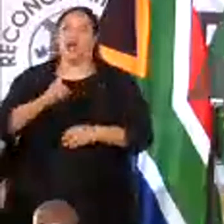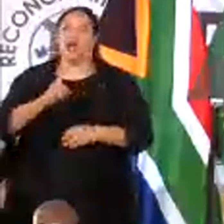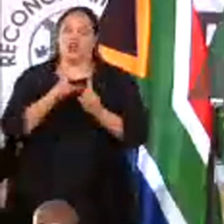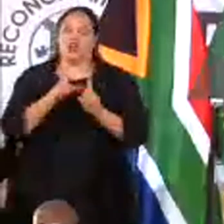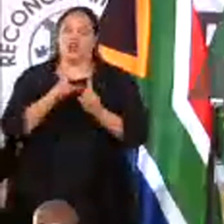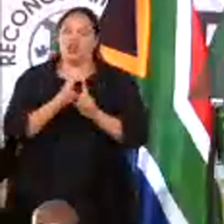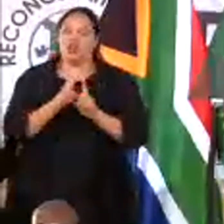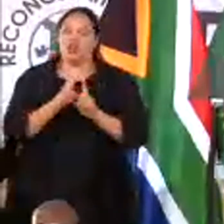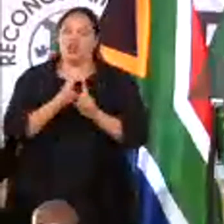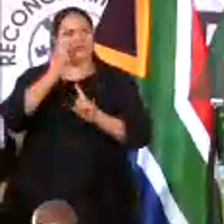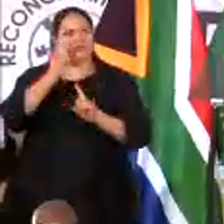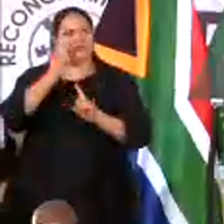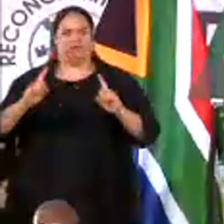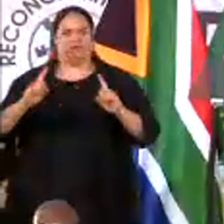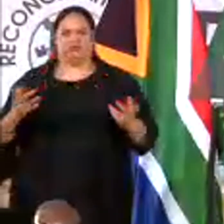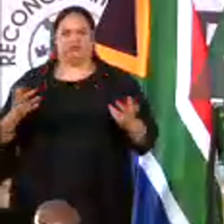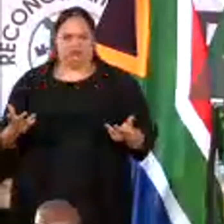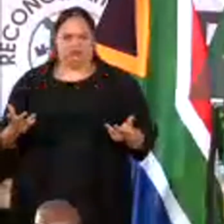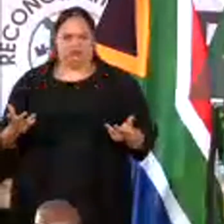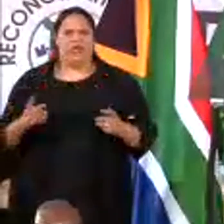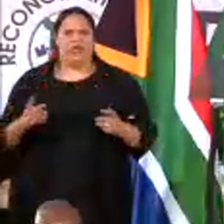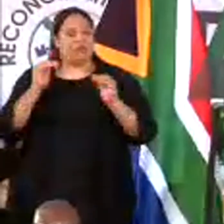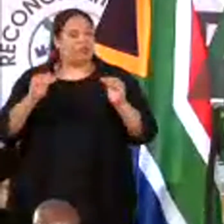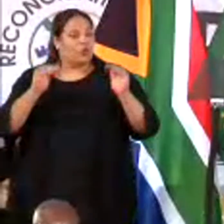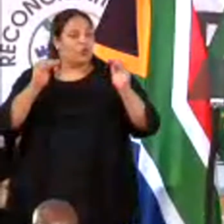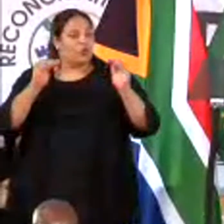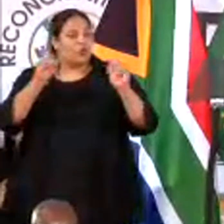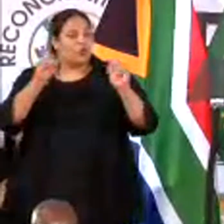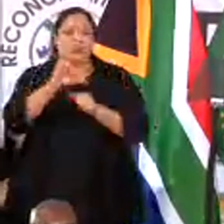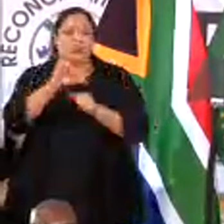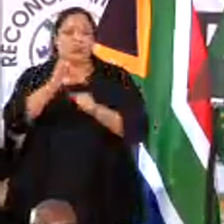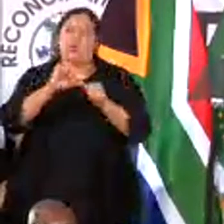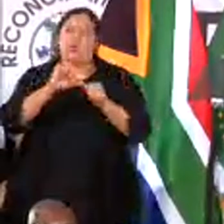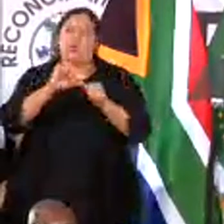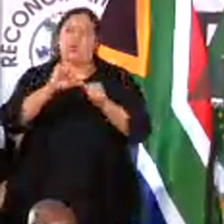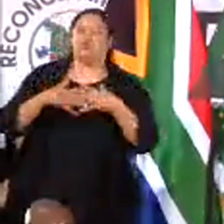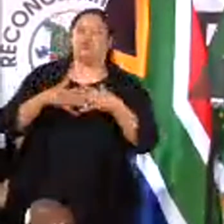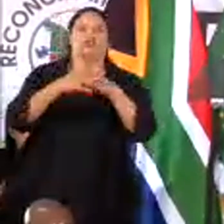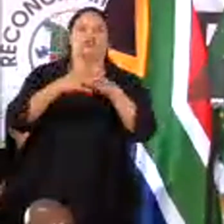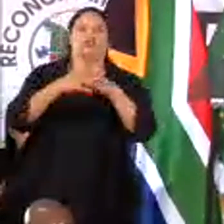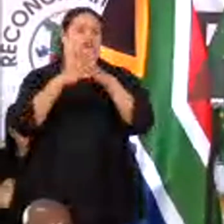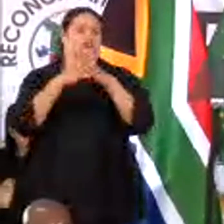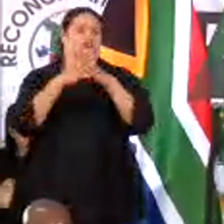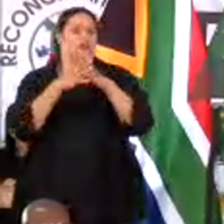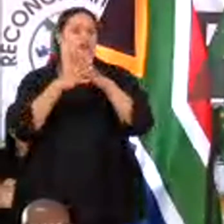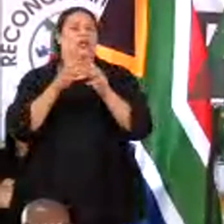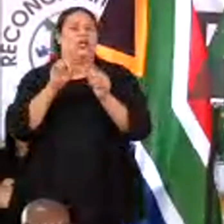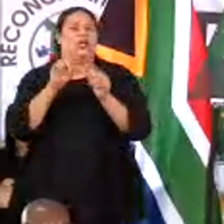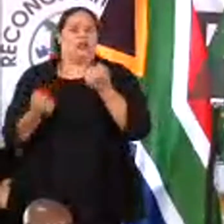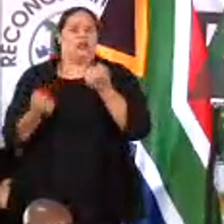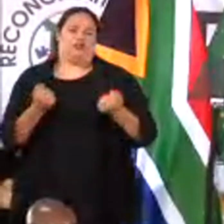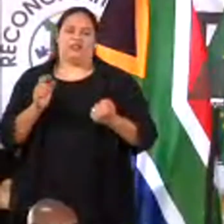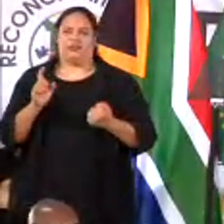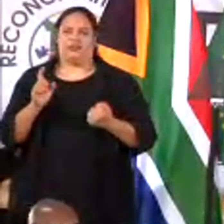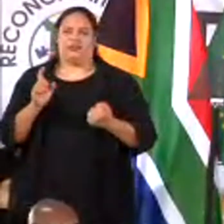cultural understanding and promoting social cohesion and social